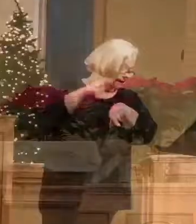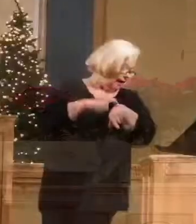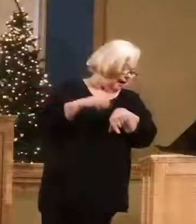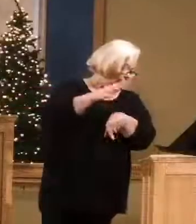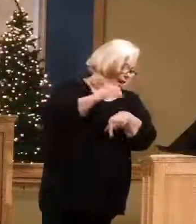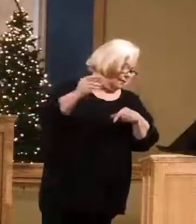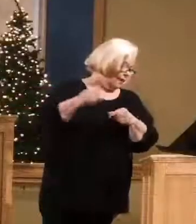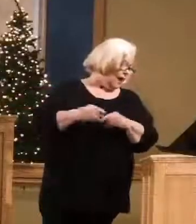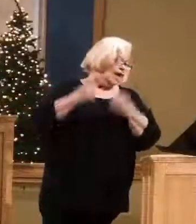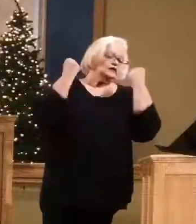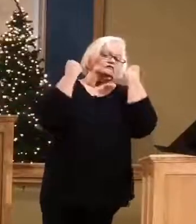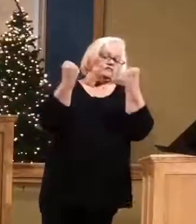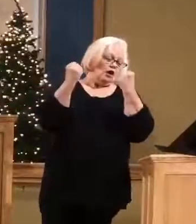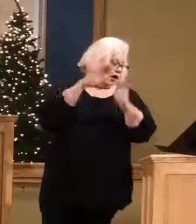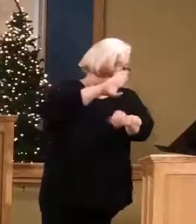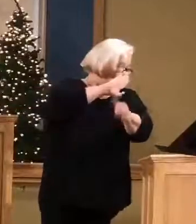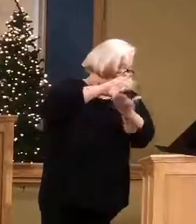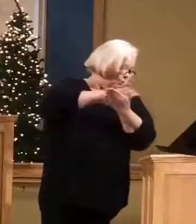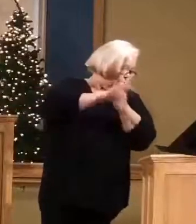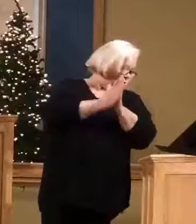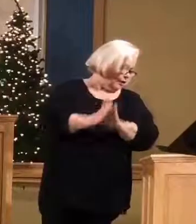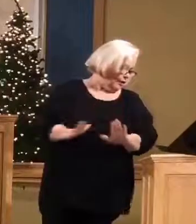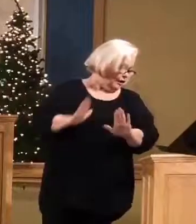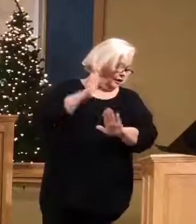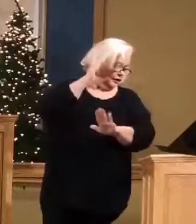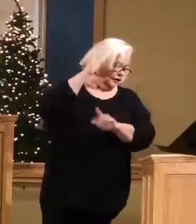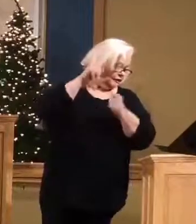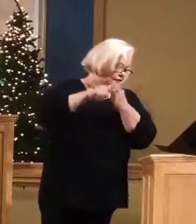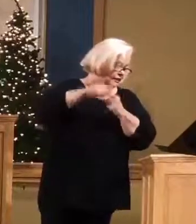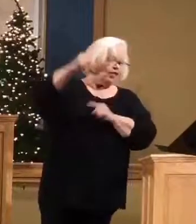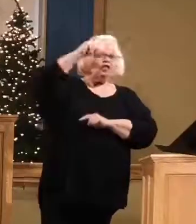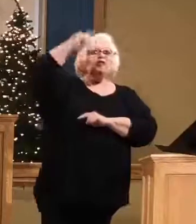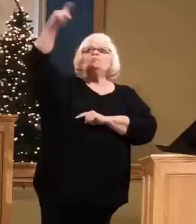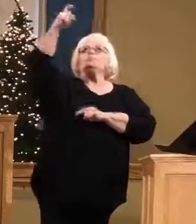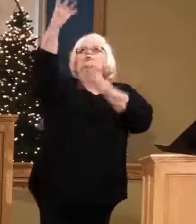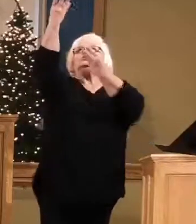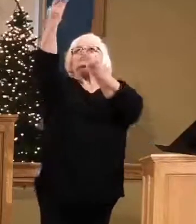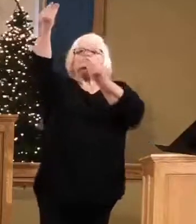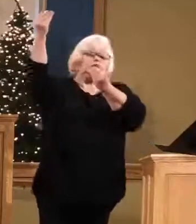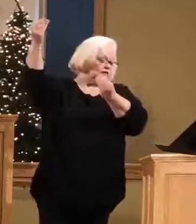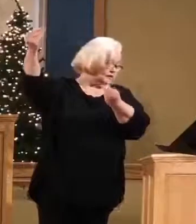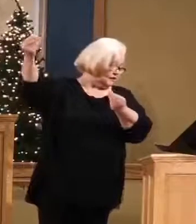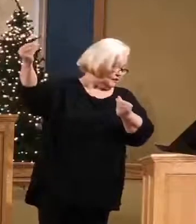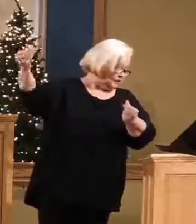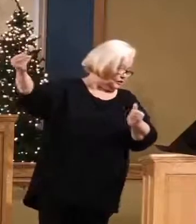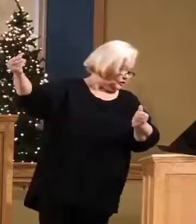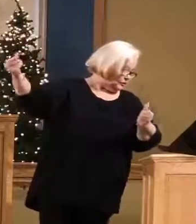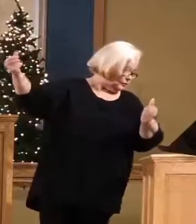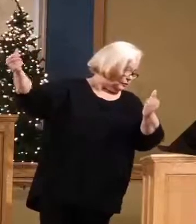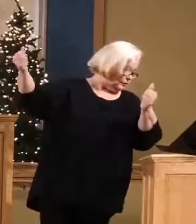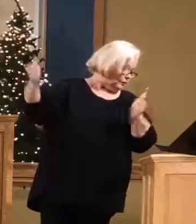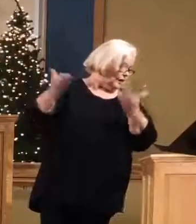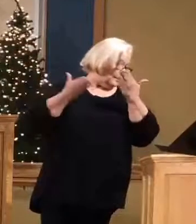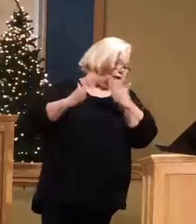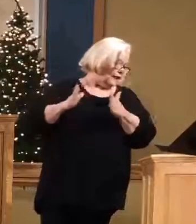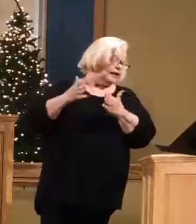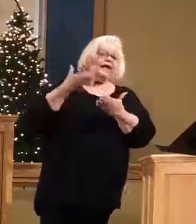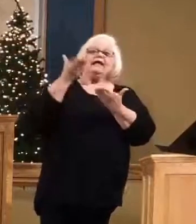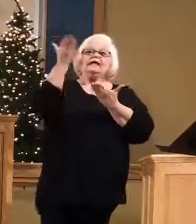and profound peace till the moon be no more, May he rule from sea to